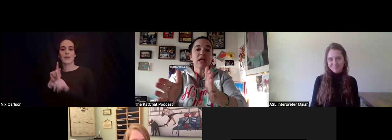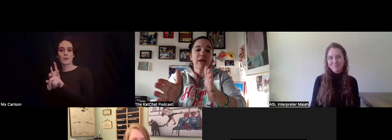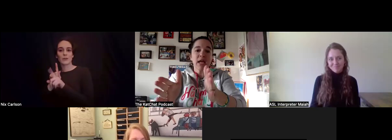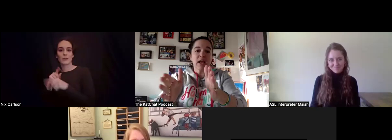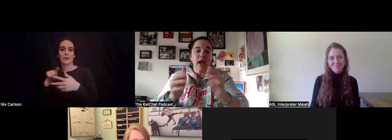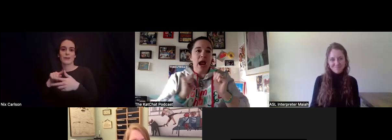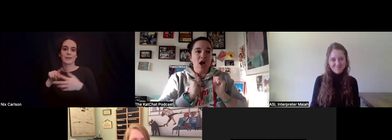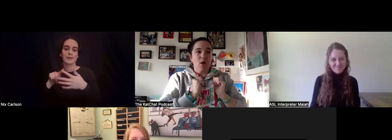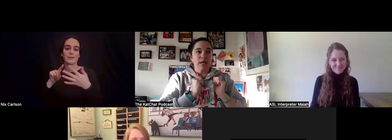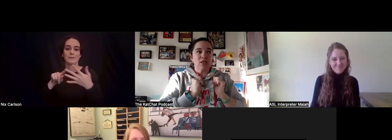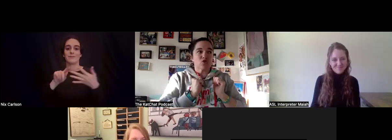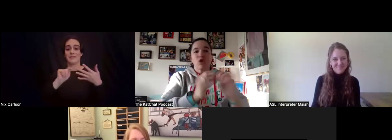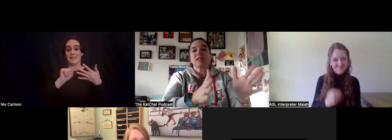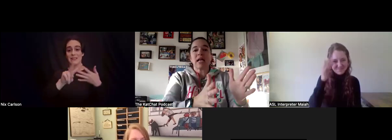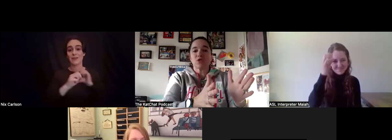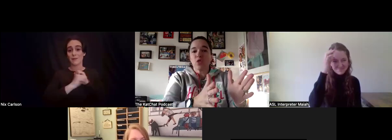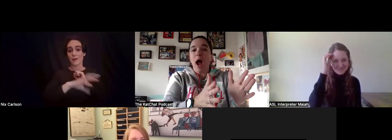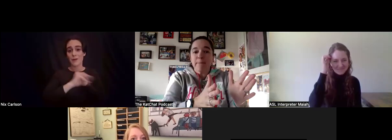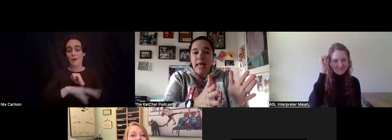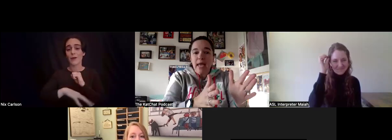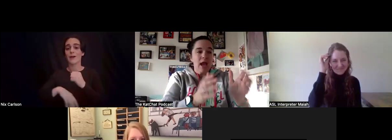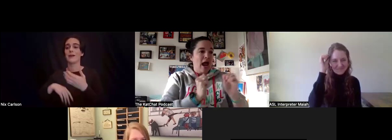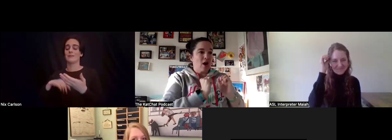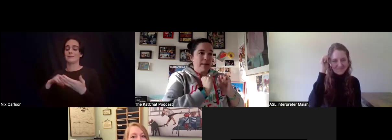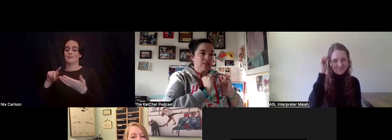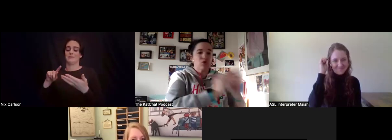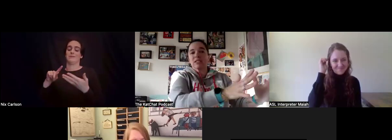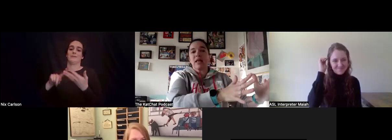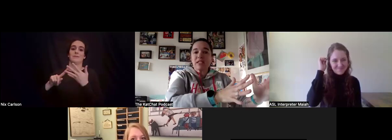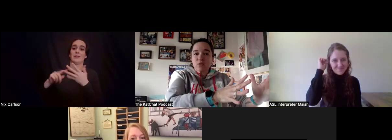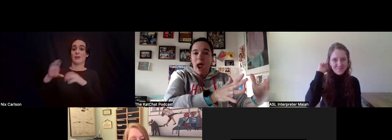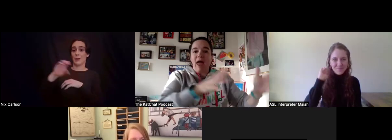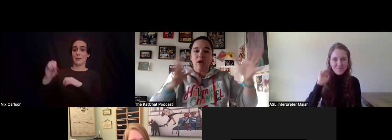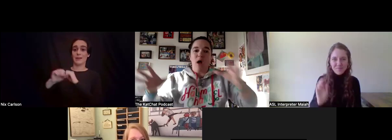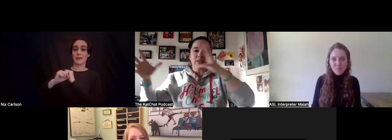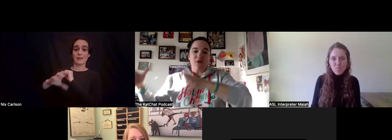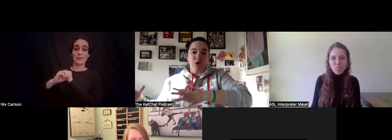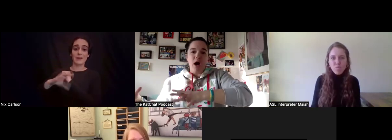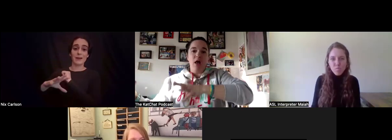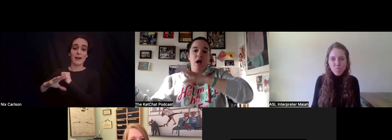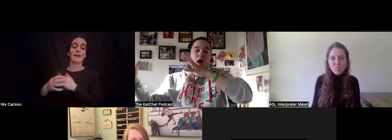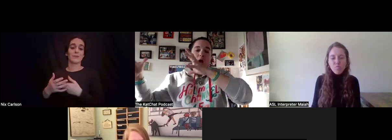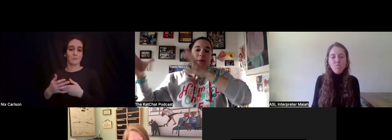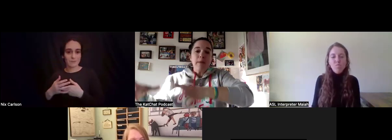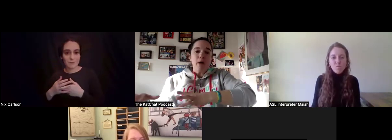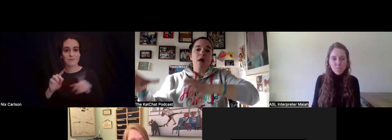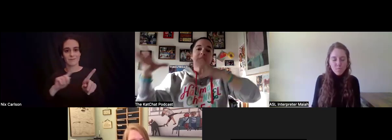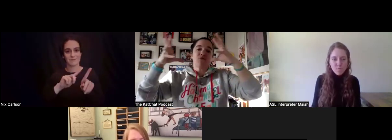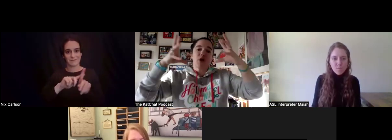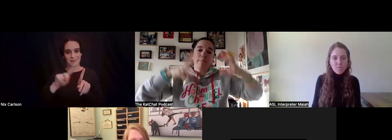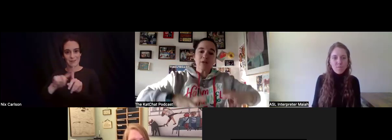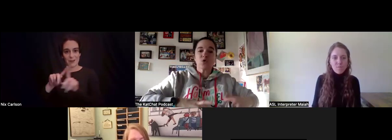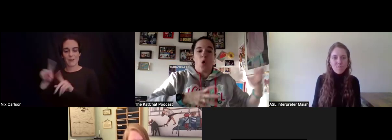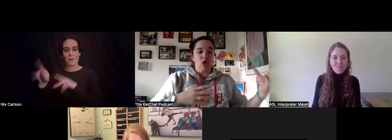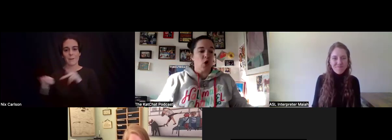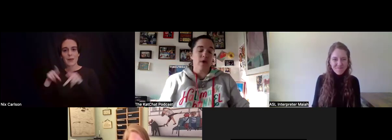directly TV, it could be directly to the company, it could be directly this brand, and you have different people,